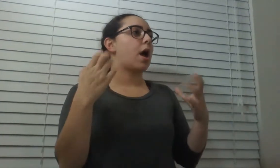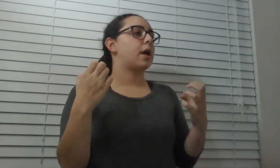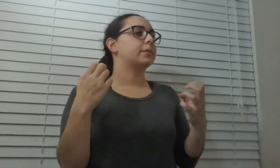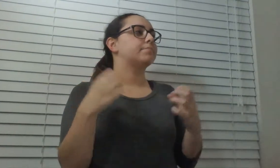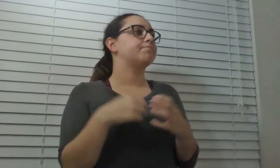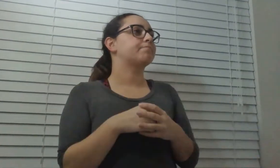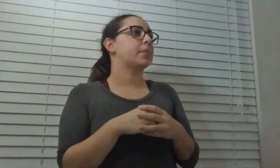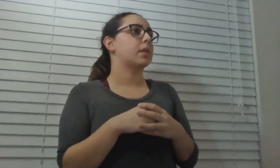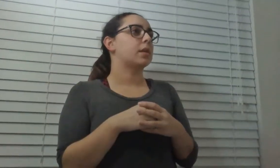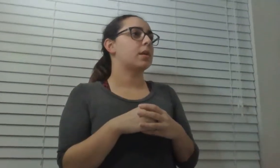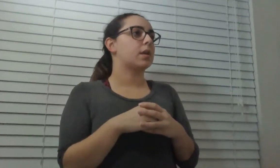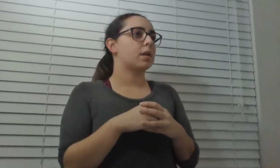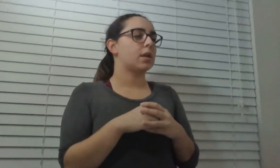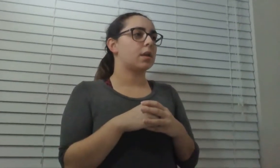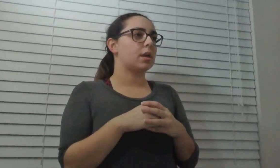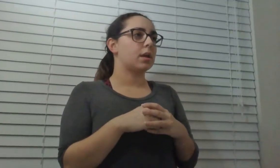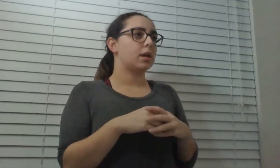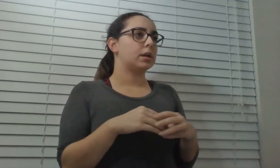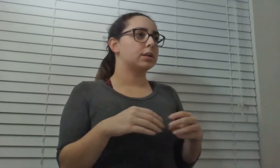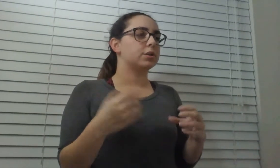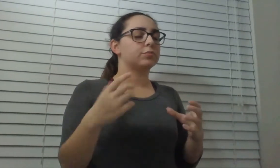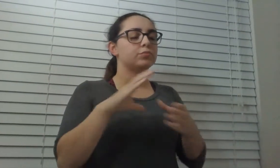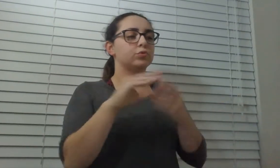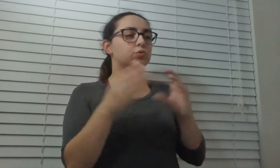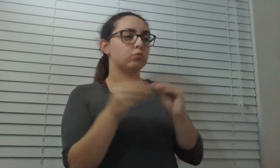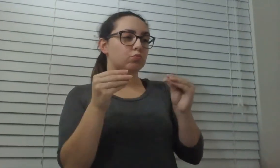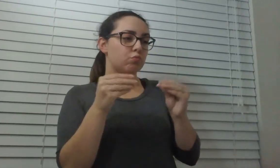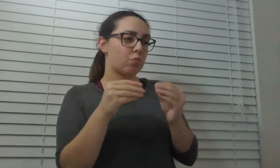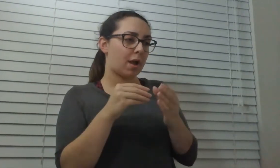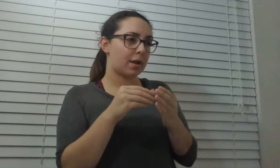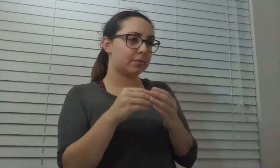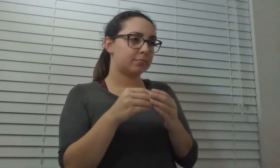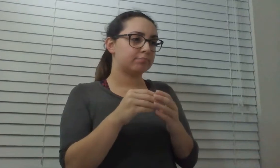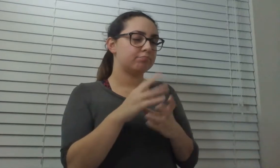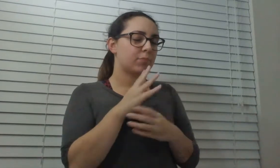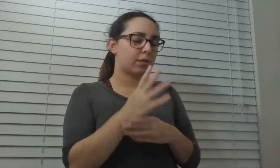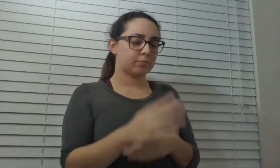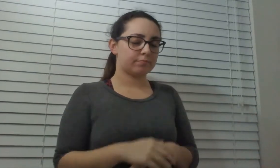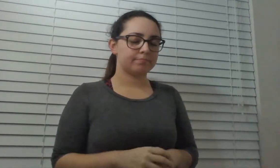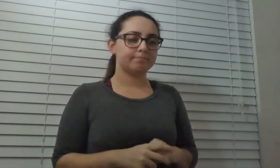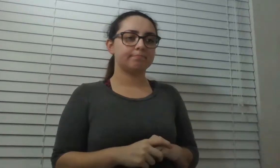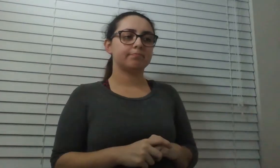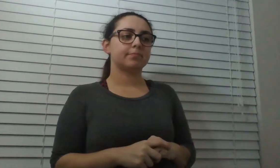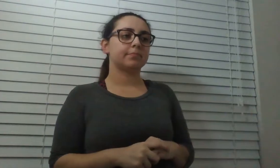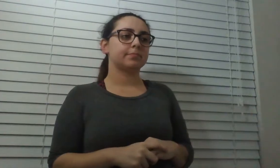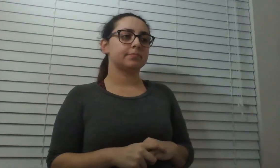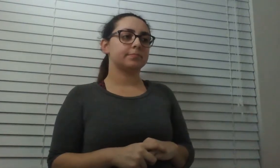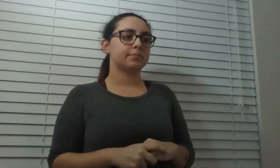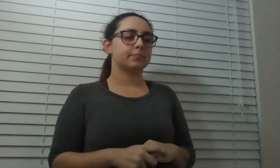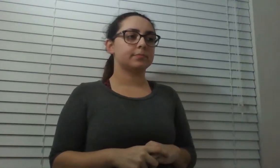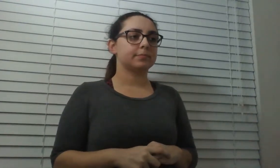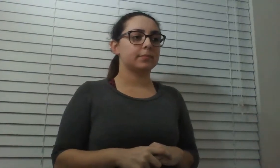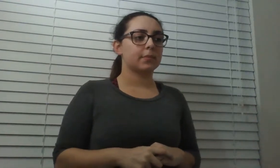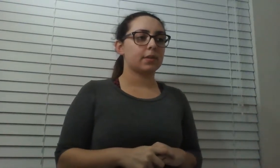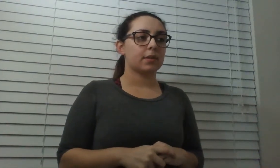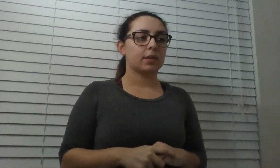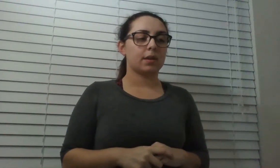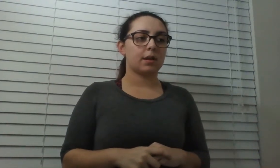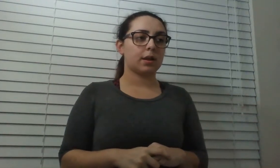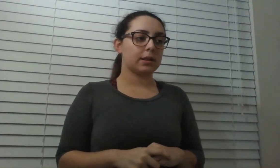try? I see we're dealing with a storyteller. Yeah. We'll wait until you hear the clips first, right? So, okay, let me just play a clip. This is like a short